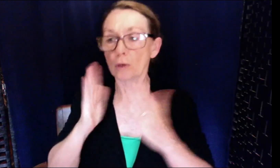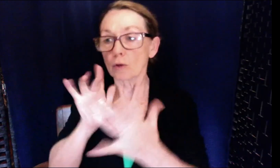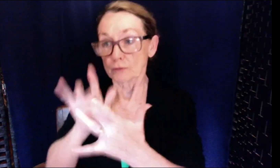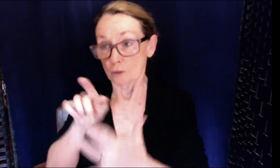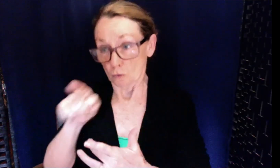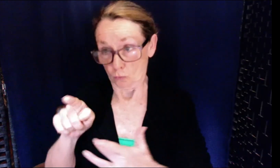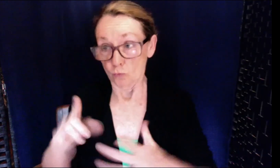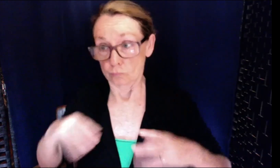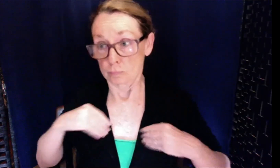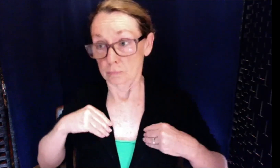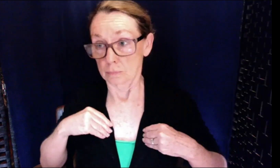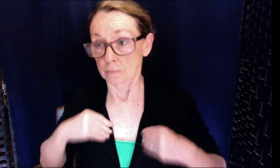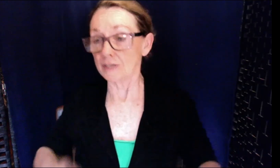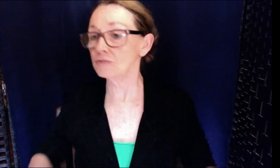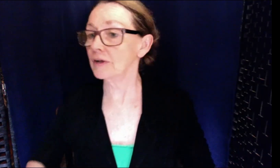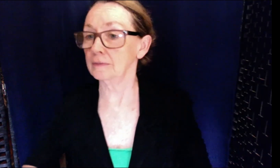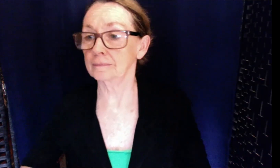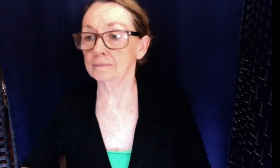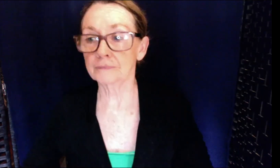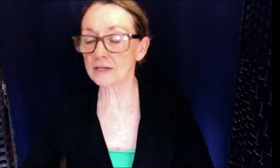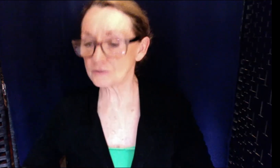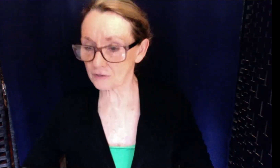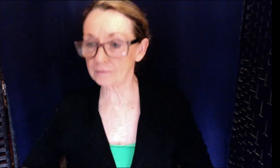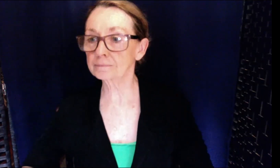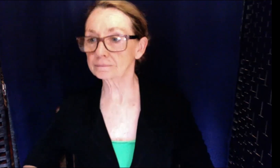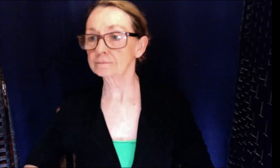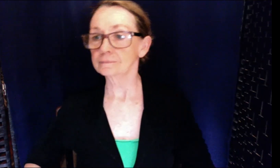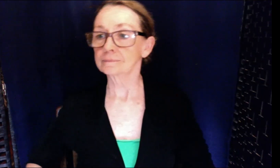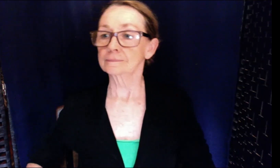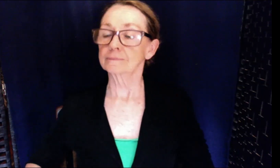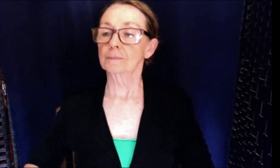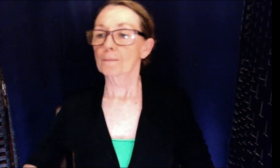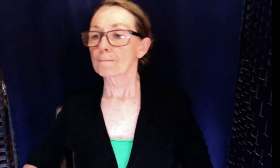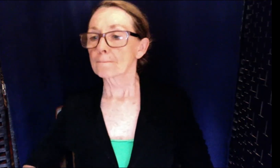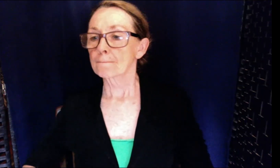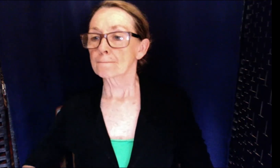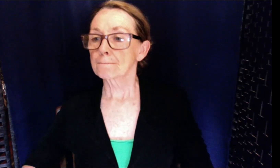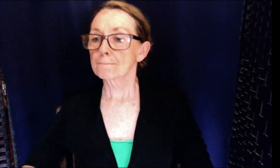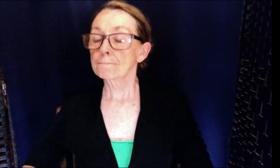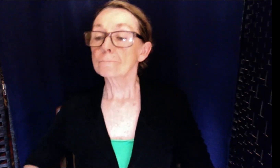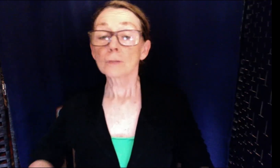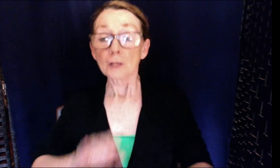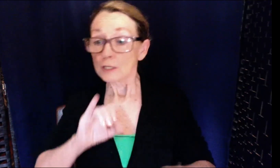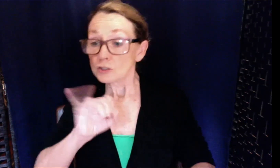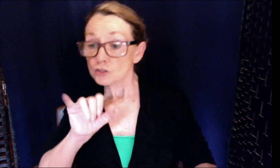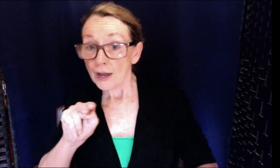good? That's fine. That is fine. Jan, you had something to say? Well, so